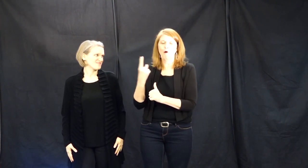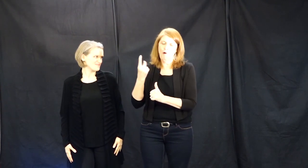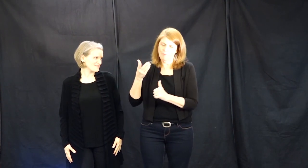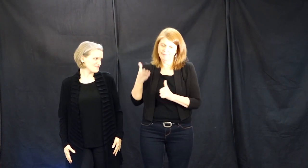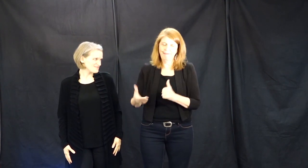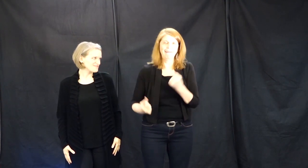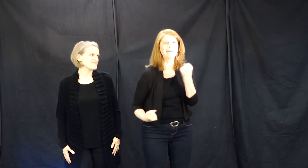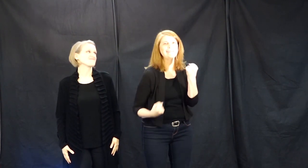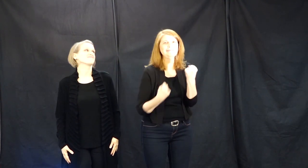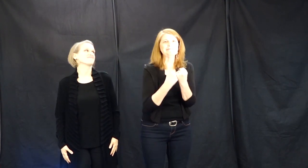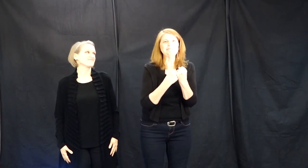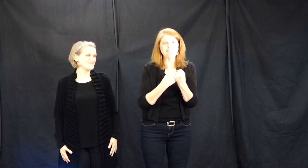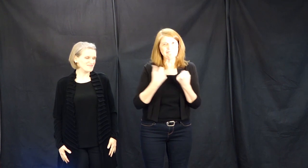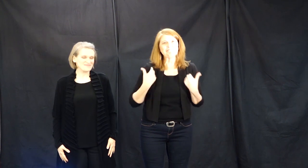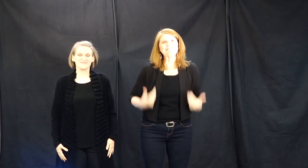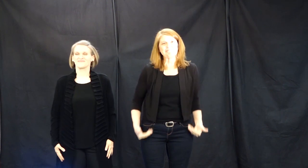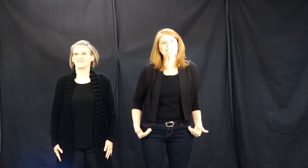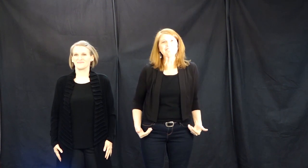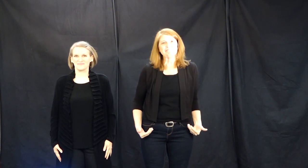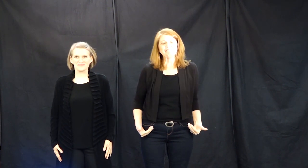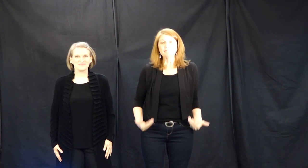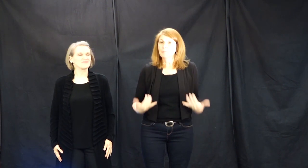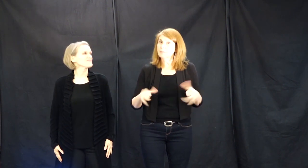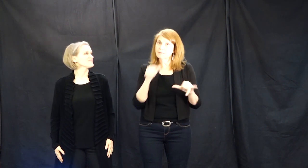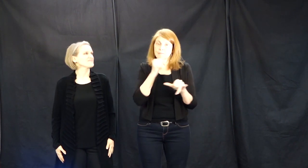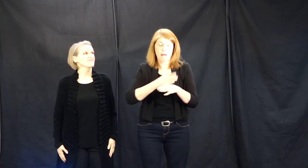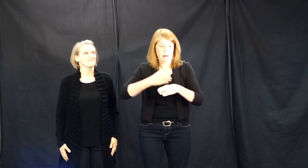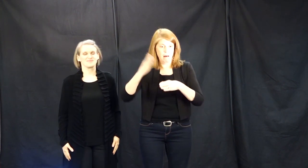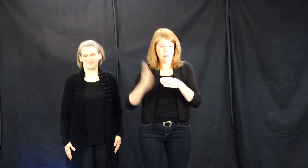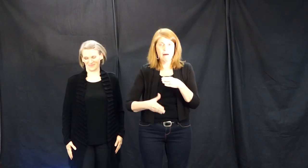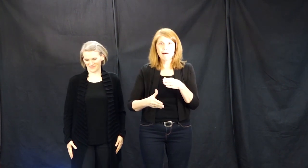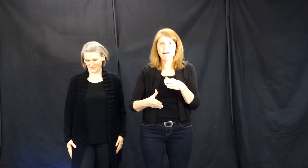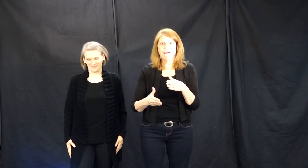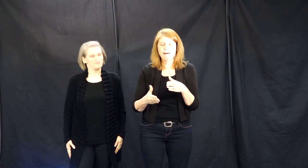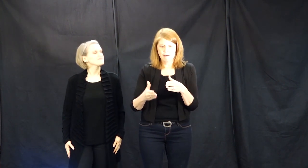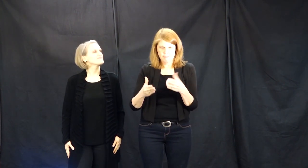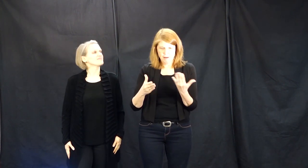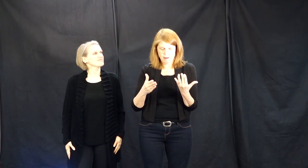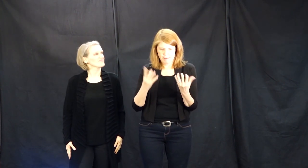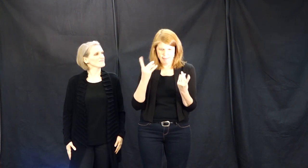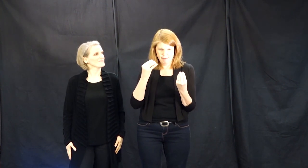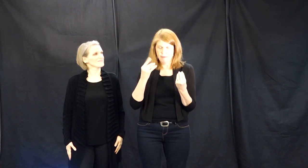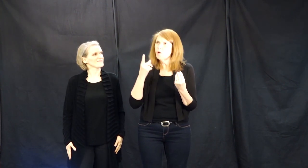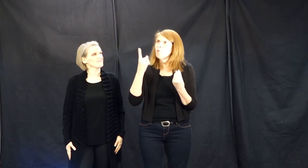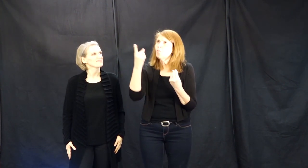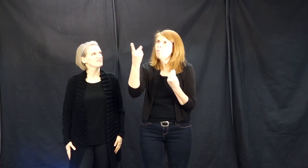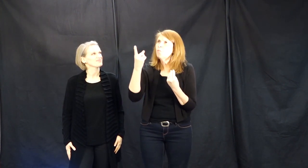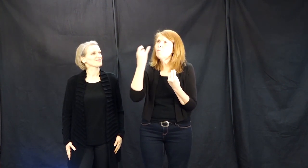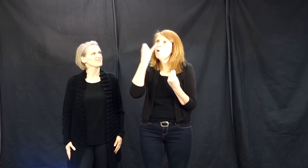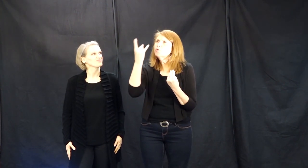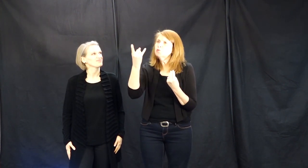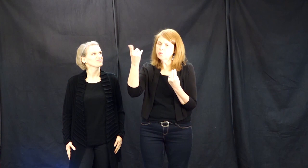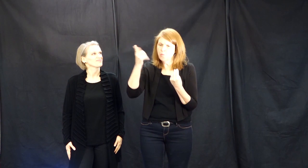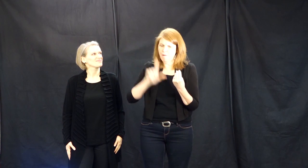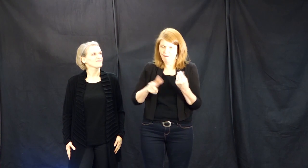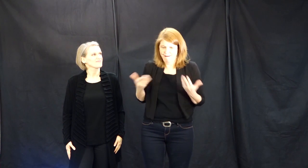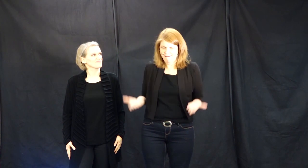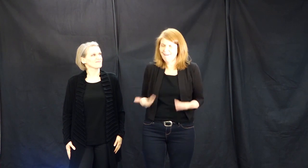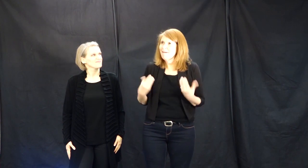on time. And I'm still not through. I ask myself, what would you do if you had more time?